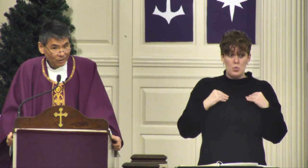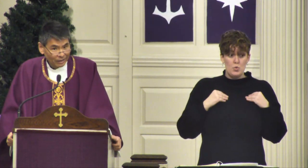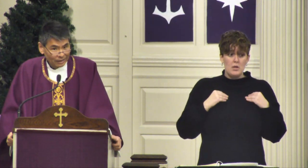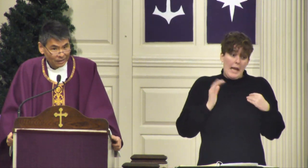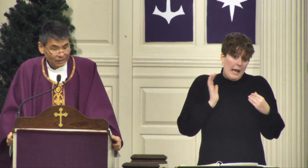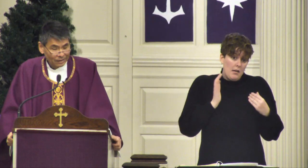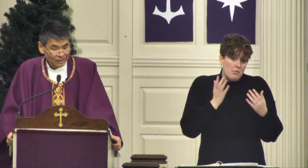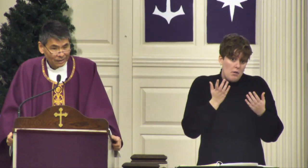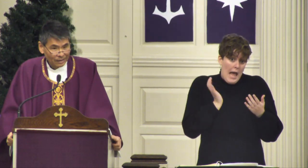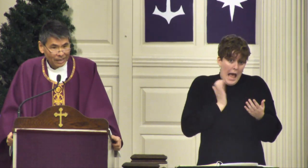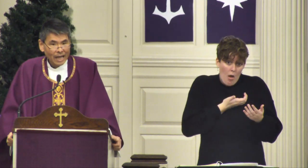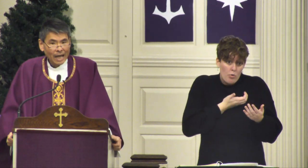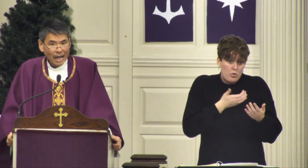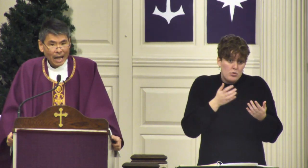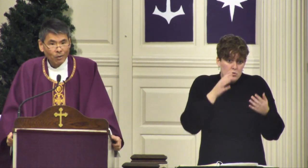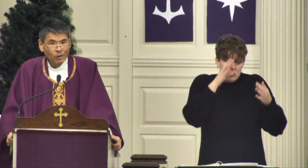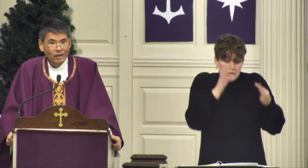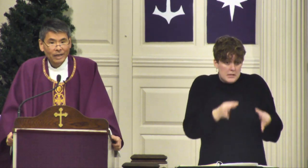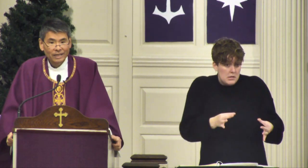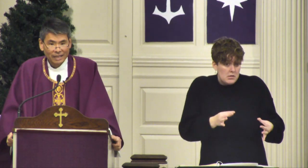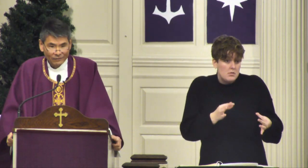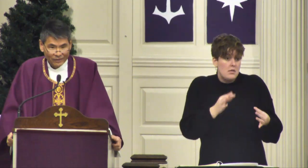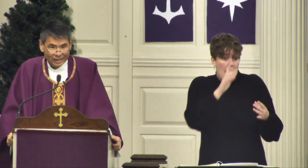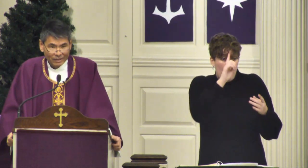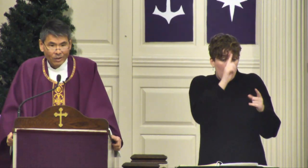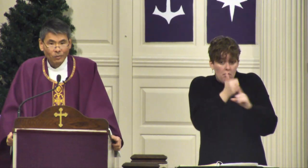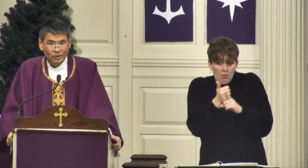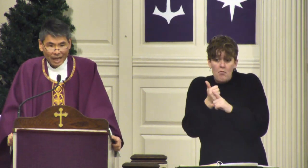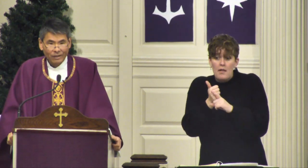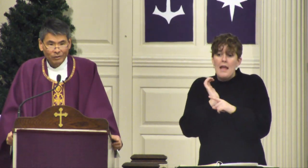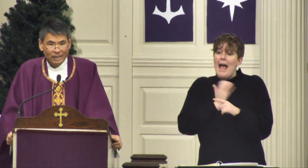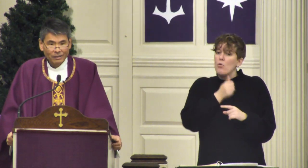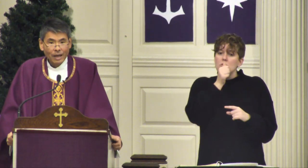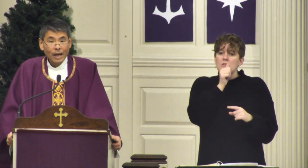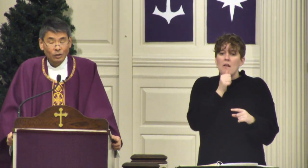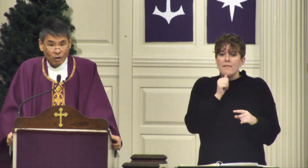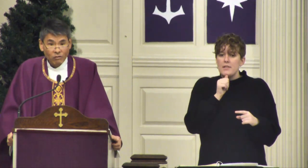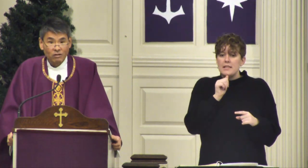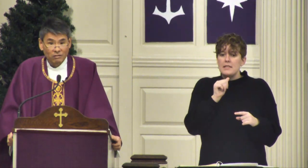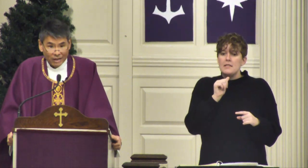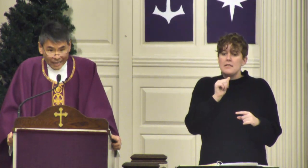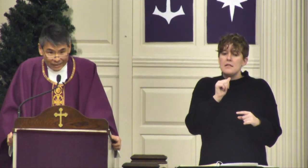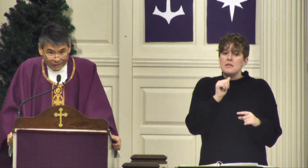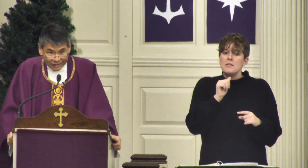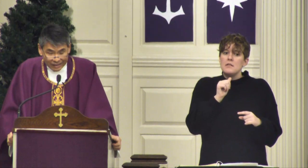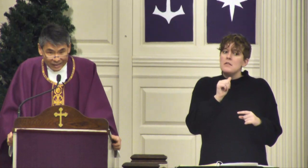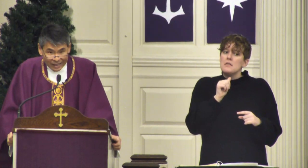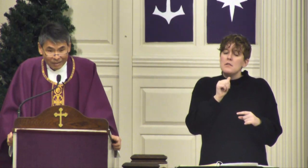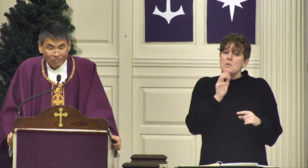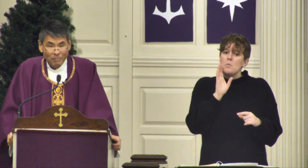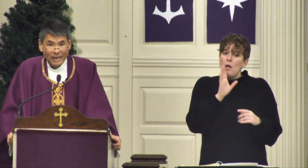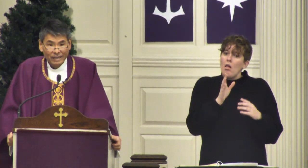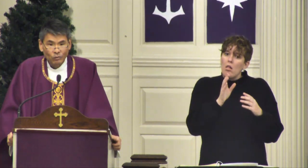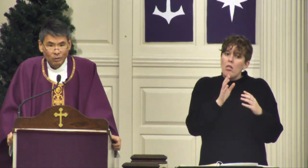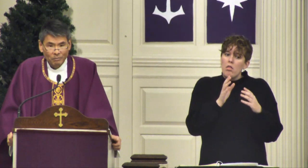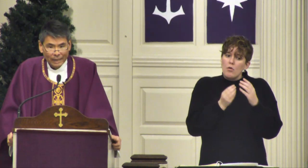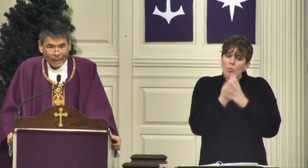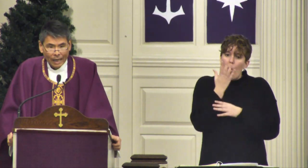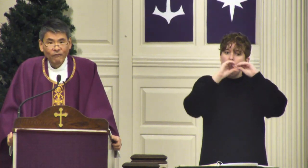choice, our suffering will not only grow greater, but it will